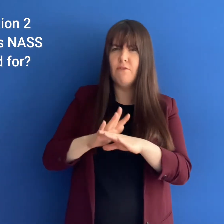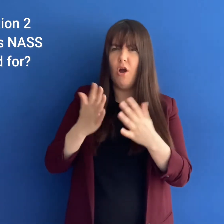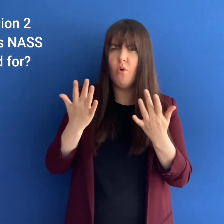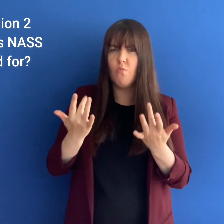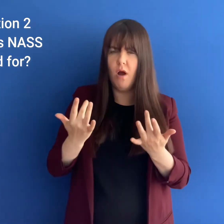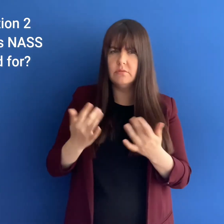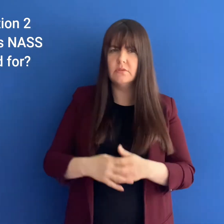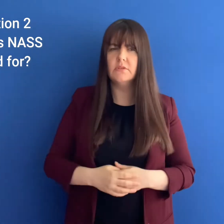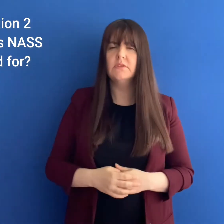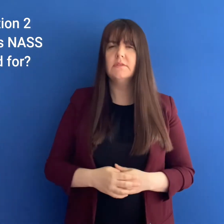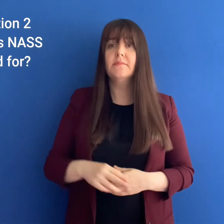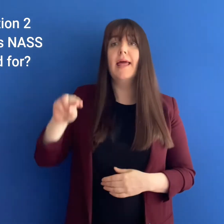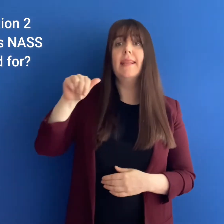What is NASS used for?